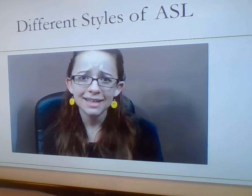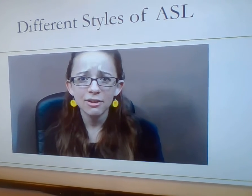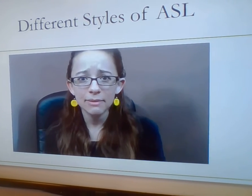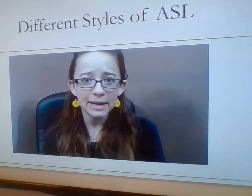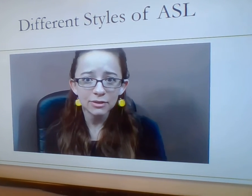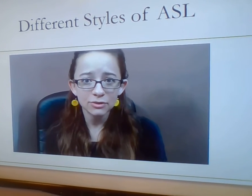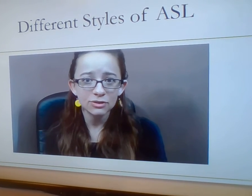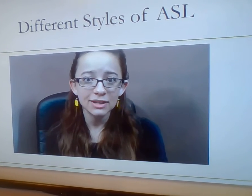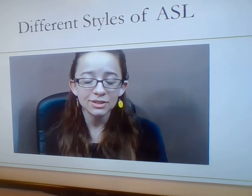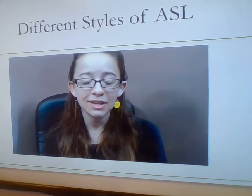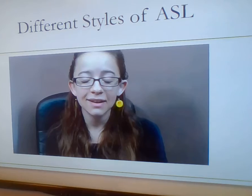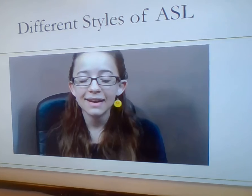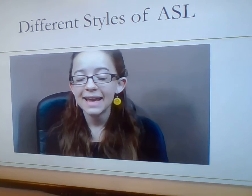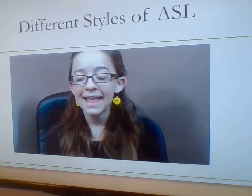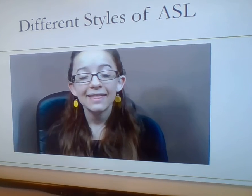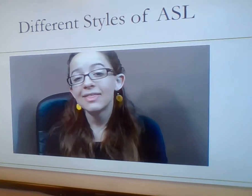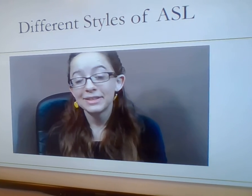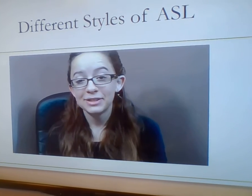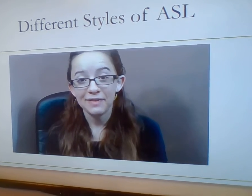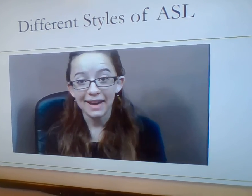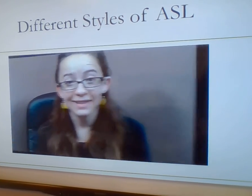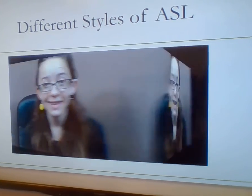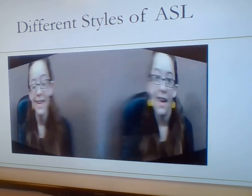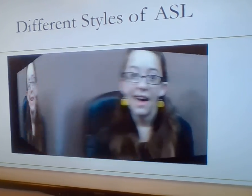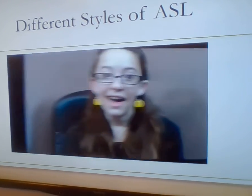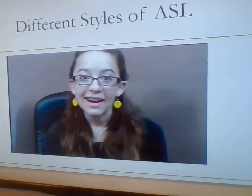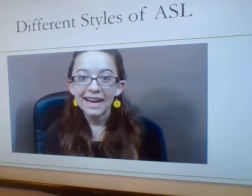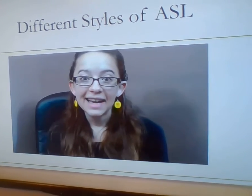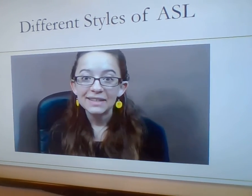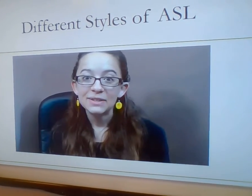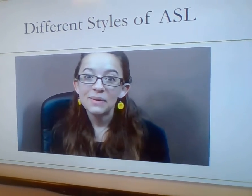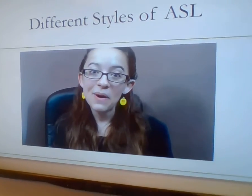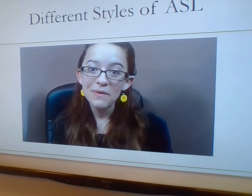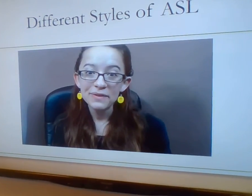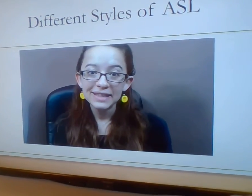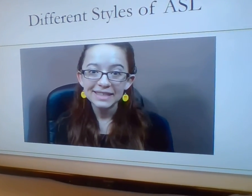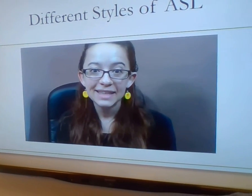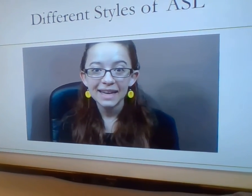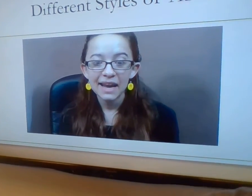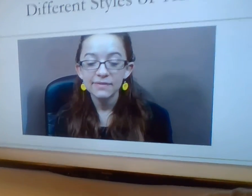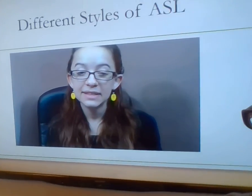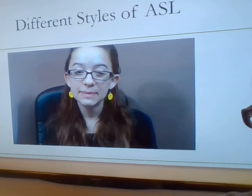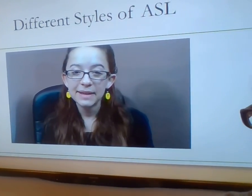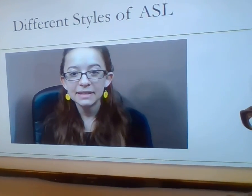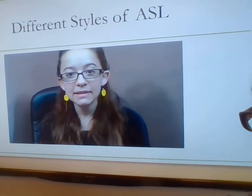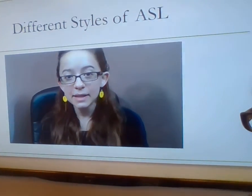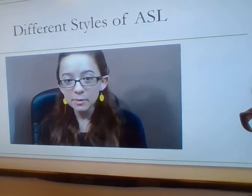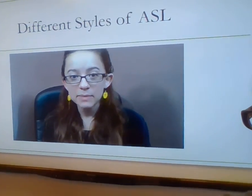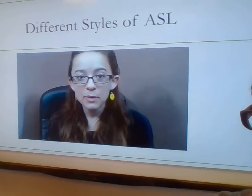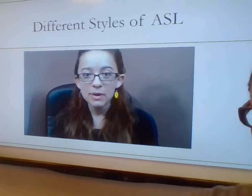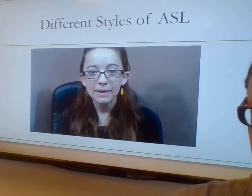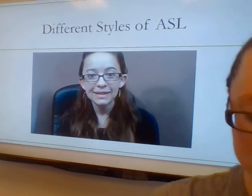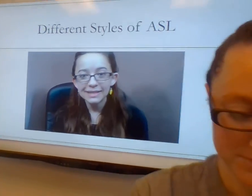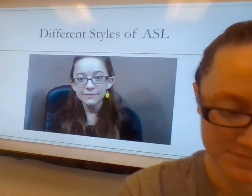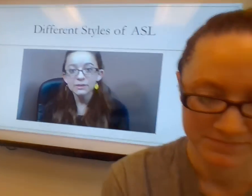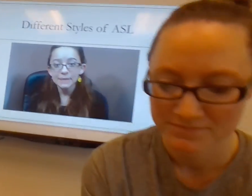ASL grammatical structure. That's just fine. Alright guys, so hopefully today I've explained a little bit more about the different types